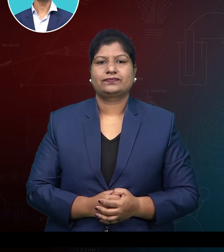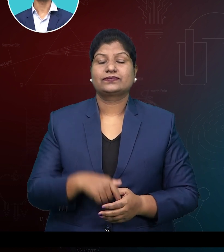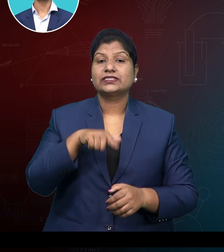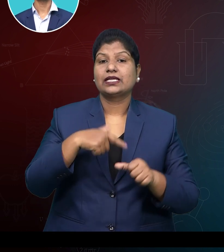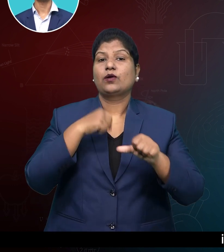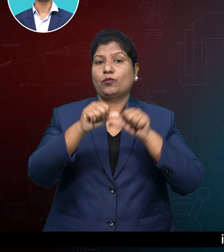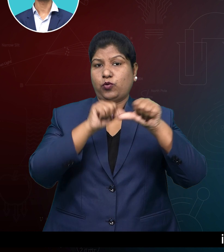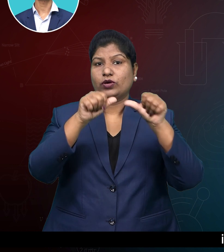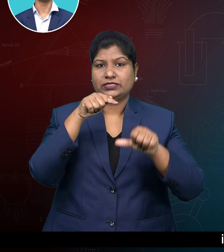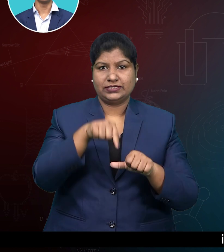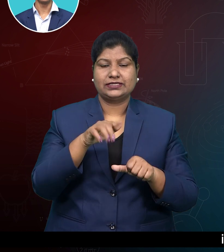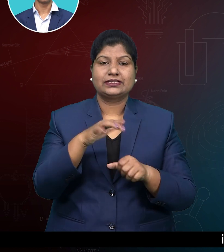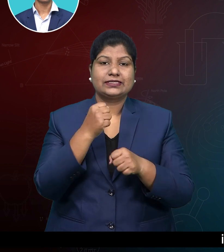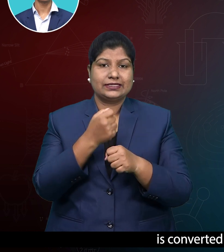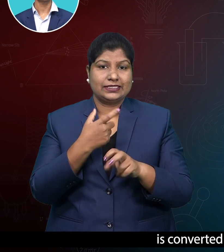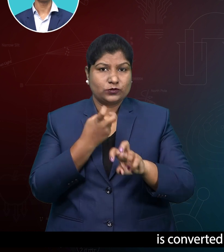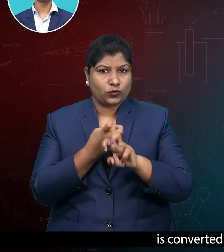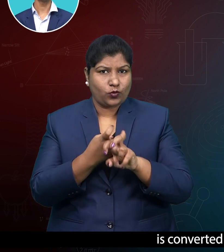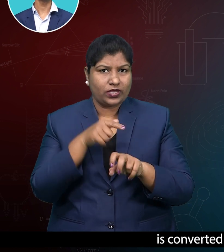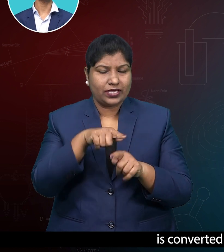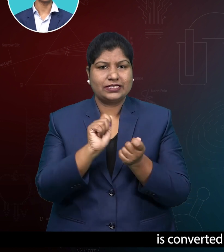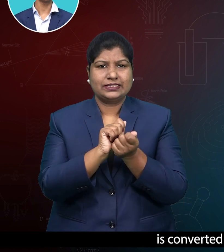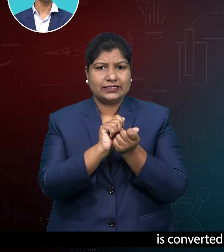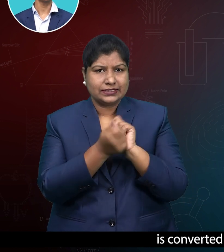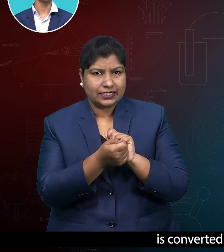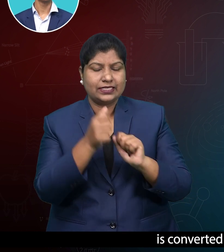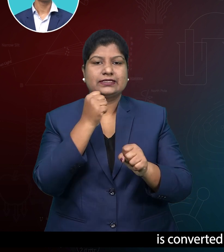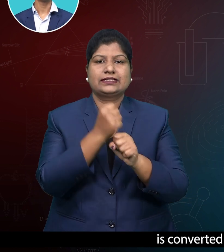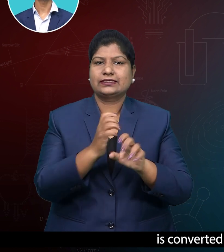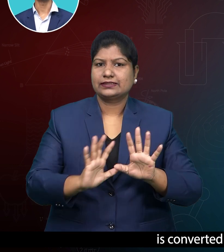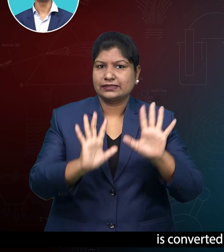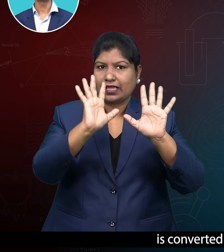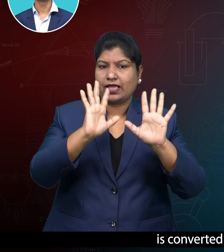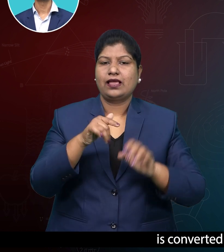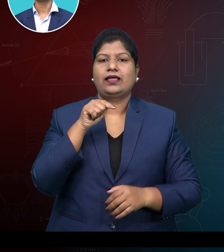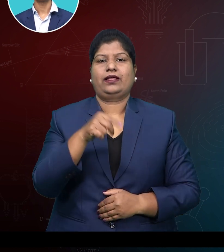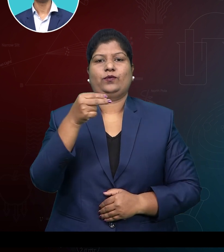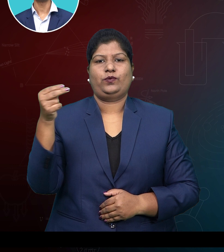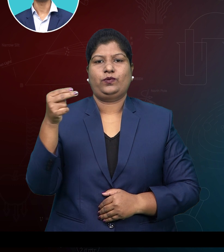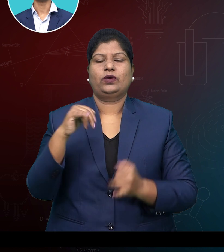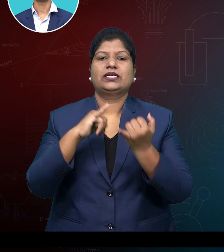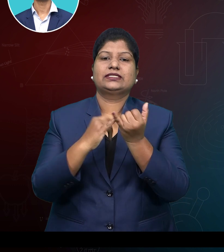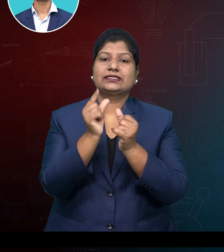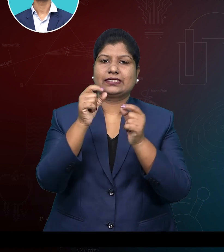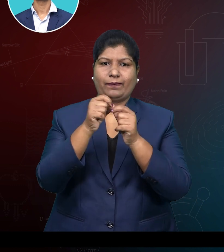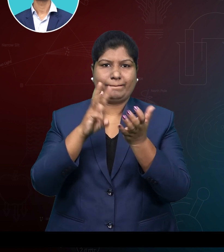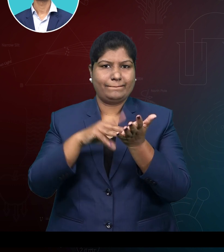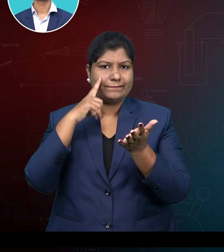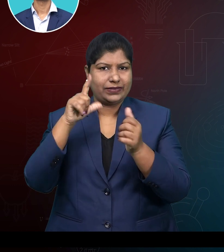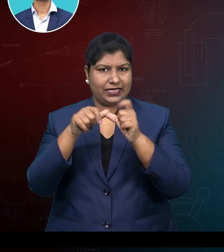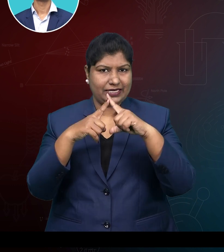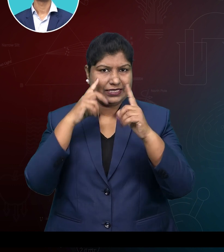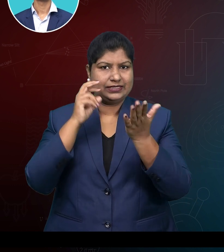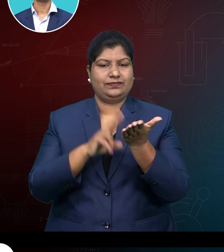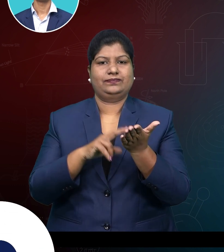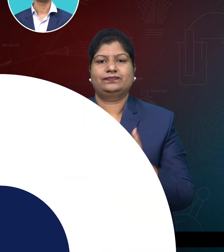The process in which a solid is converted to a gaseous state is called sublimation.